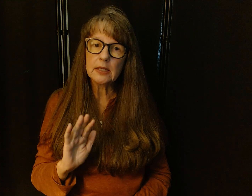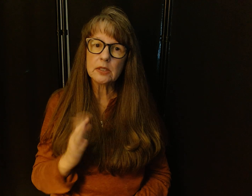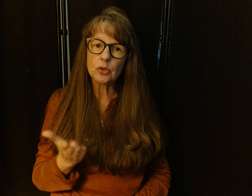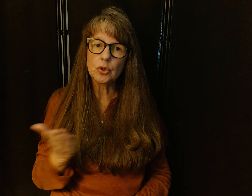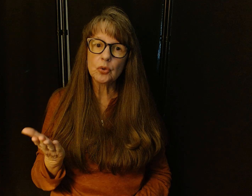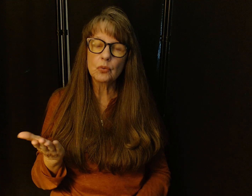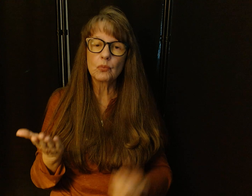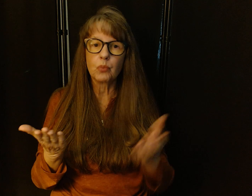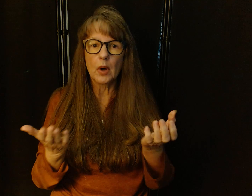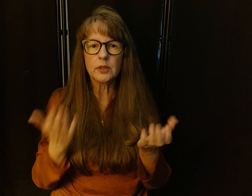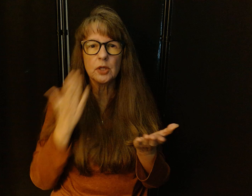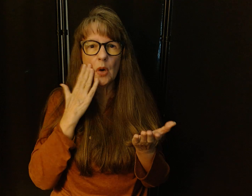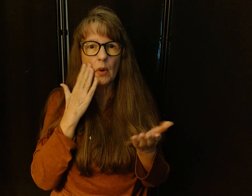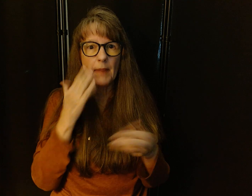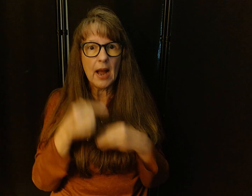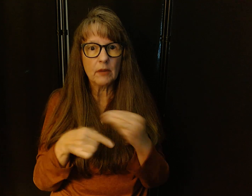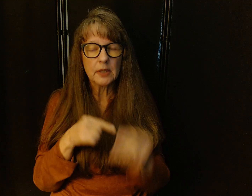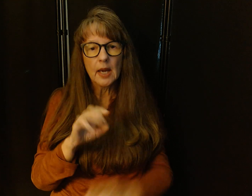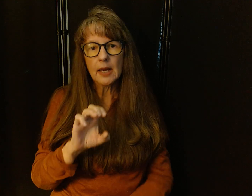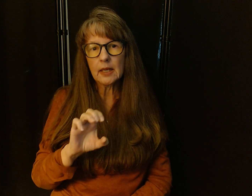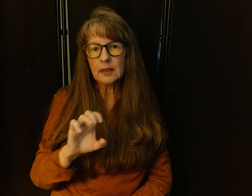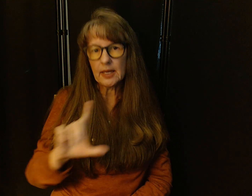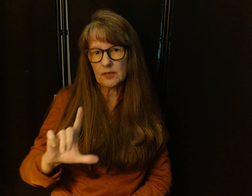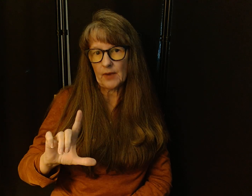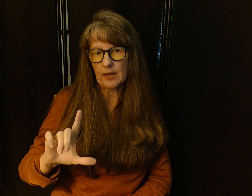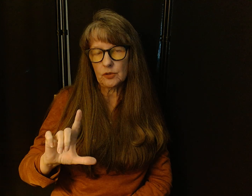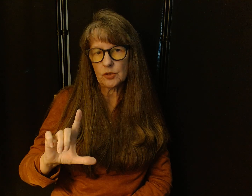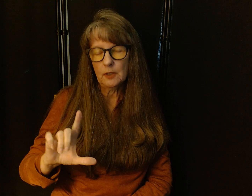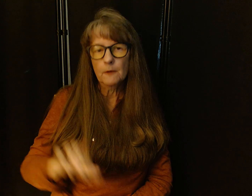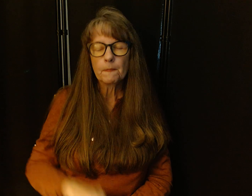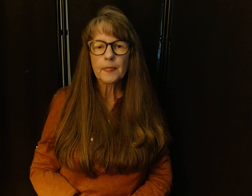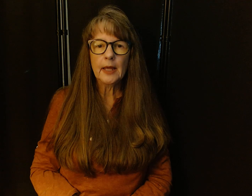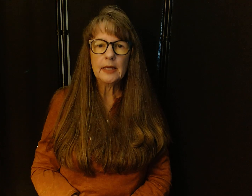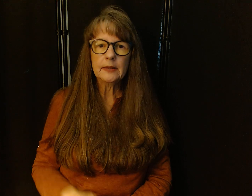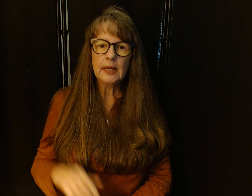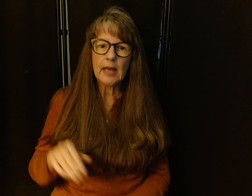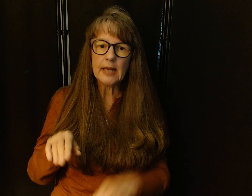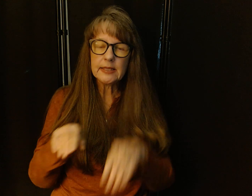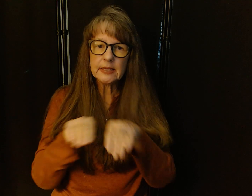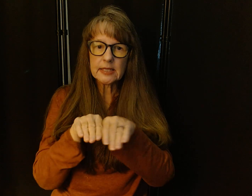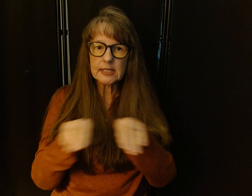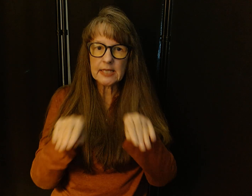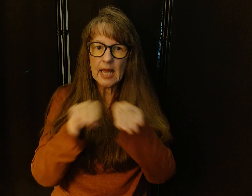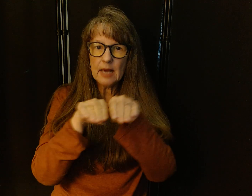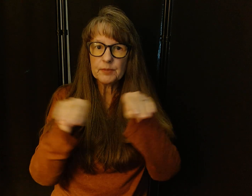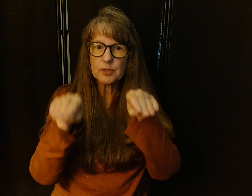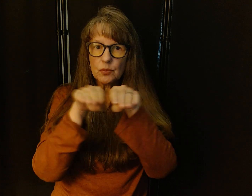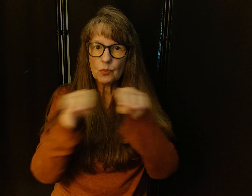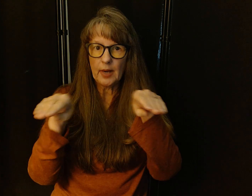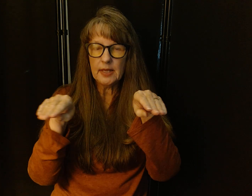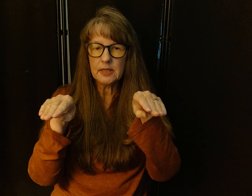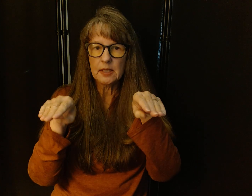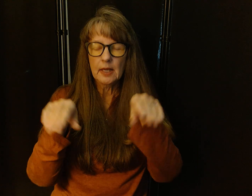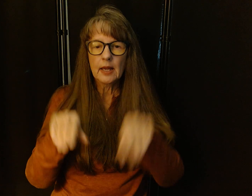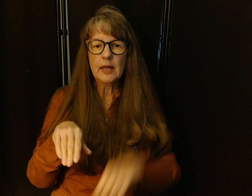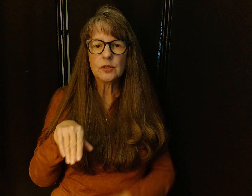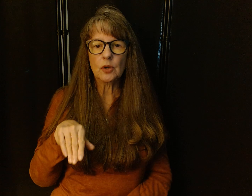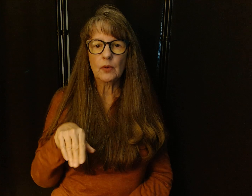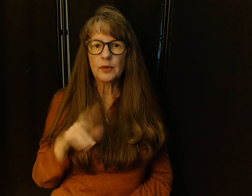that you want to know about classifiers. And then I did the steps, right? And so there was